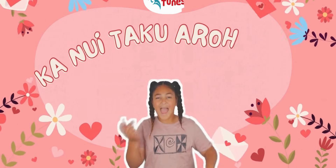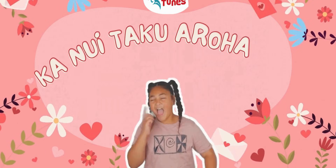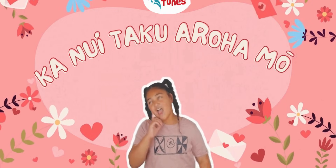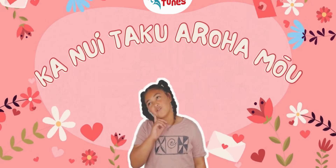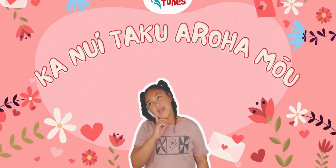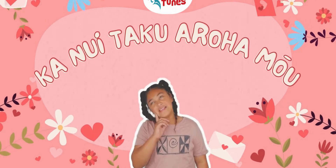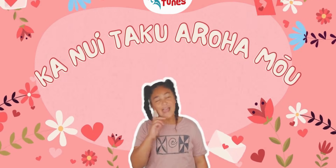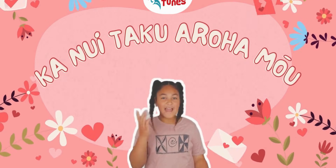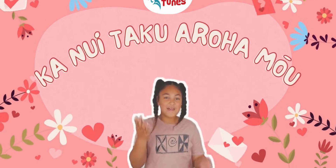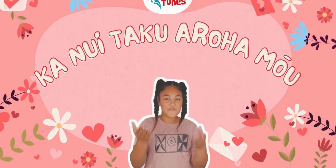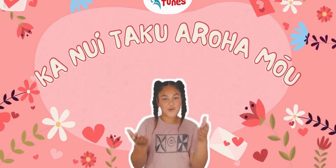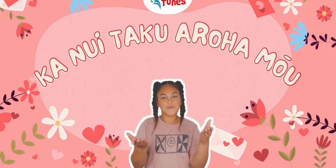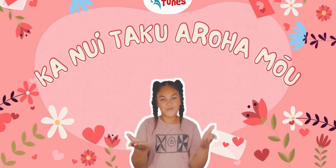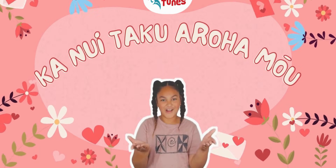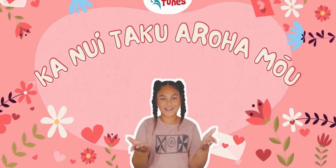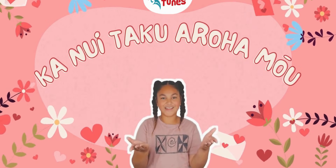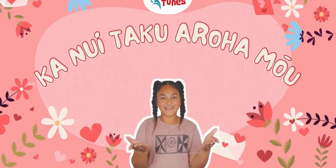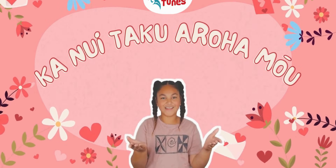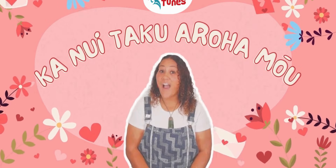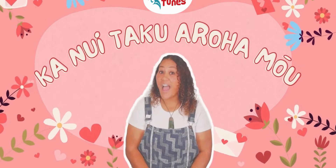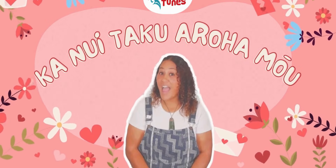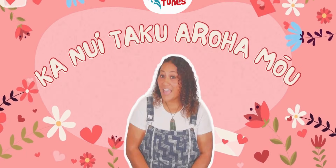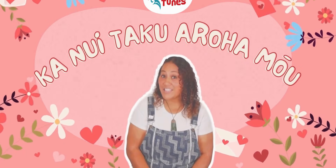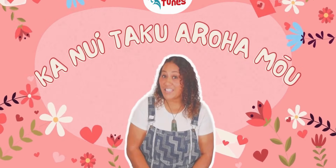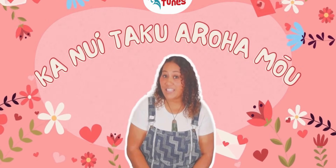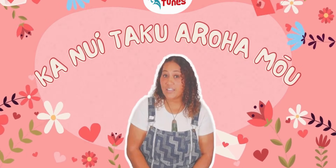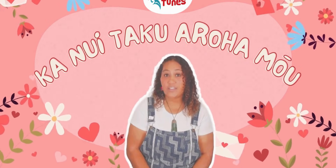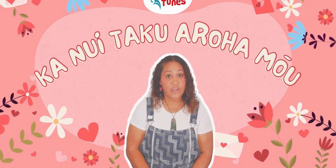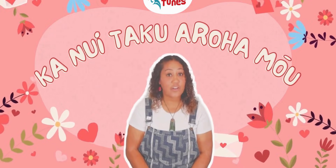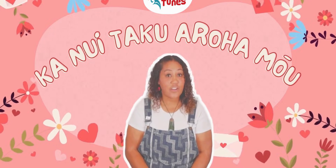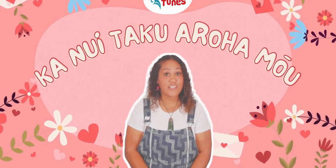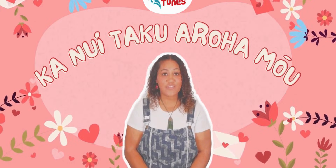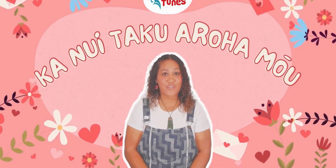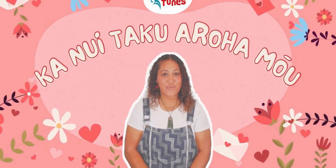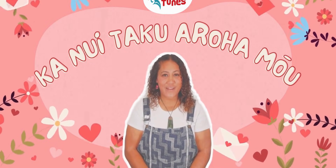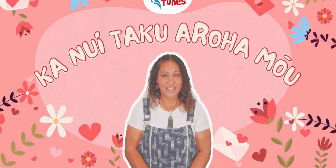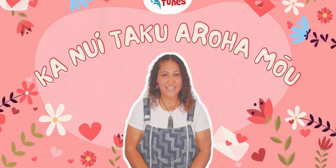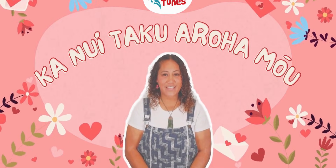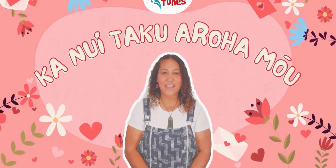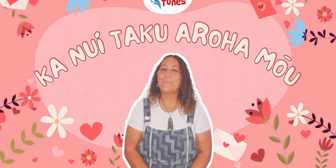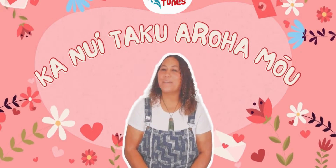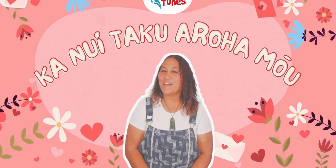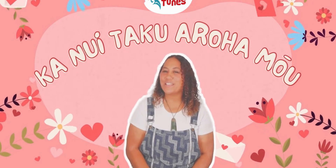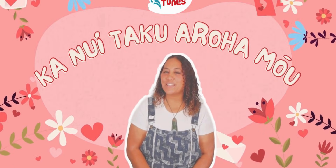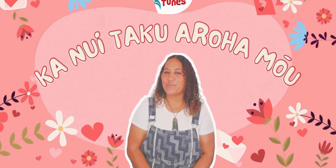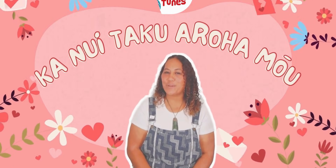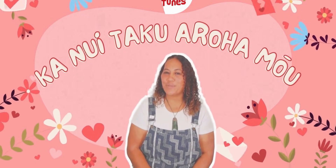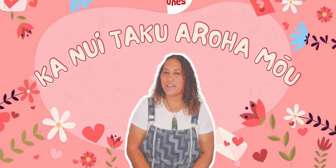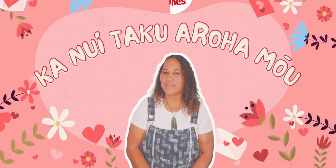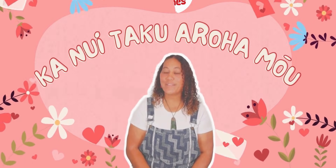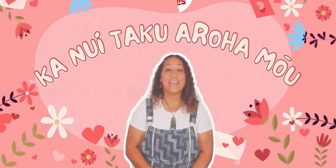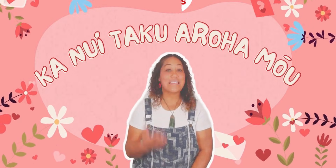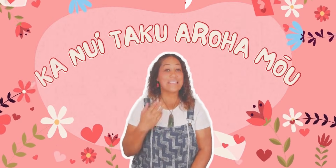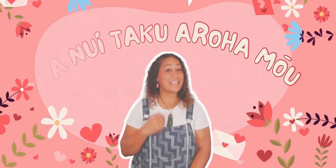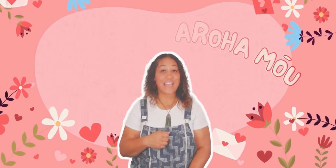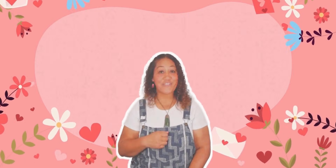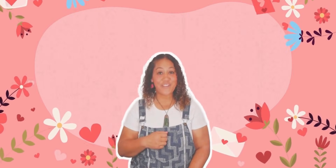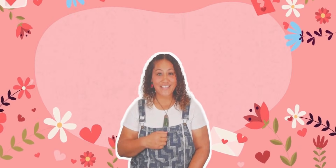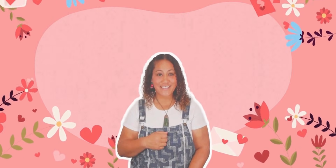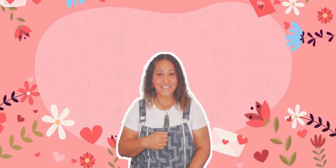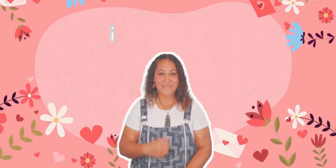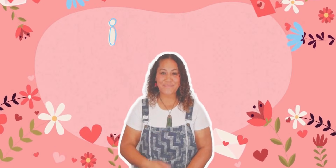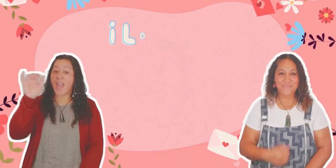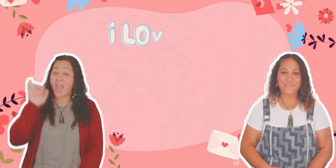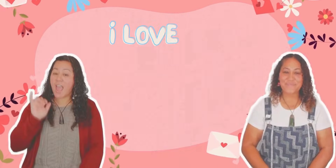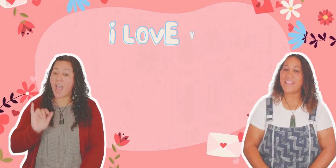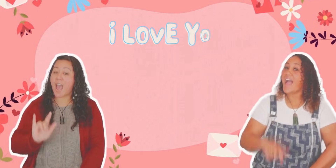Mama, how can I say I love you in Māori? Actually, there are lots of different ways, but I'll teach you one way. Sing after